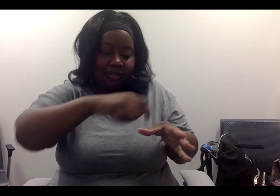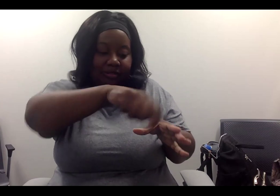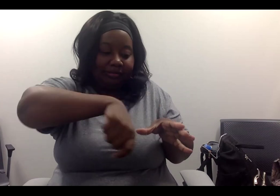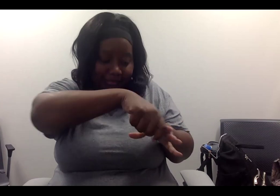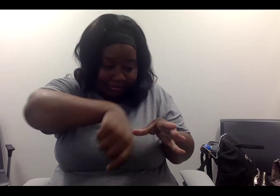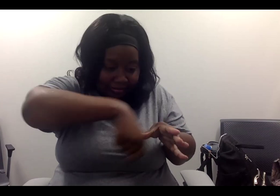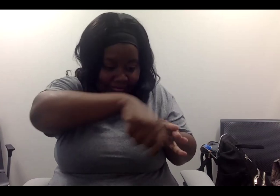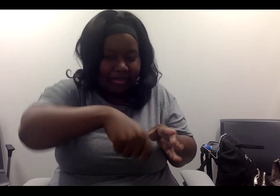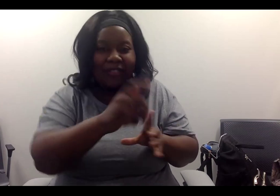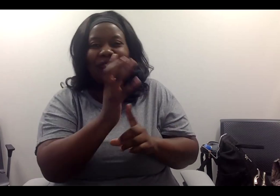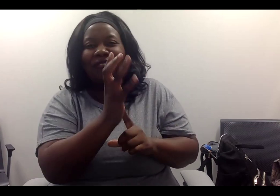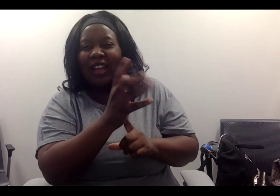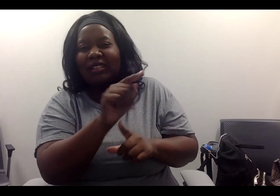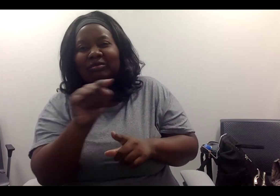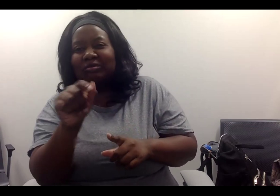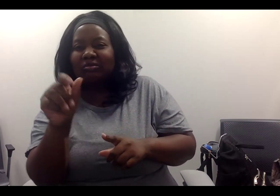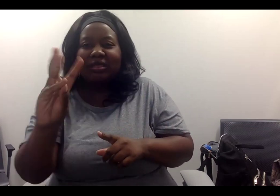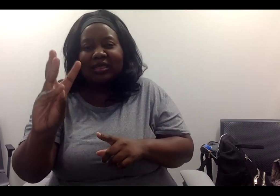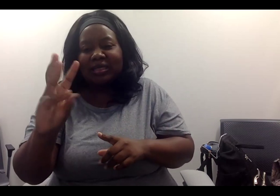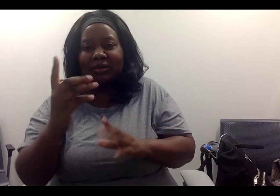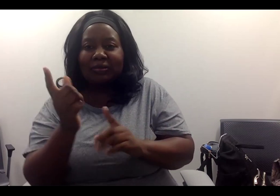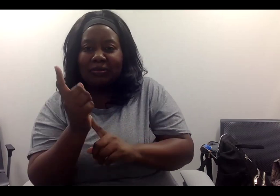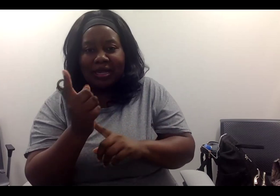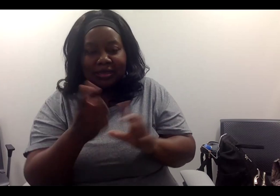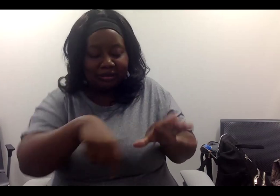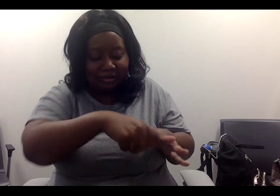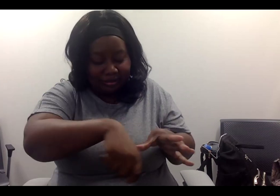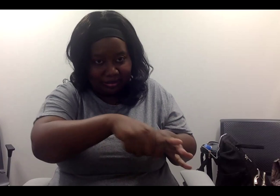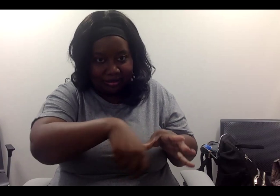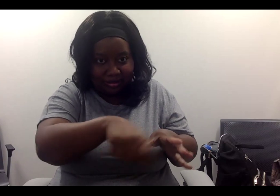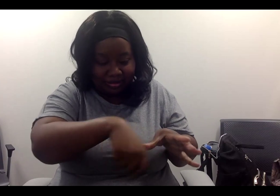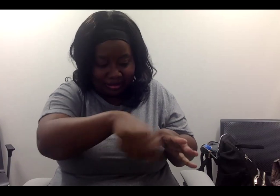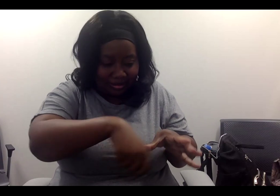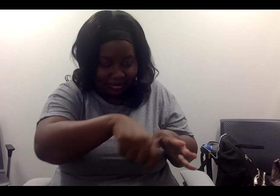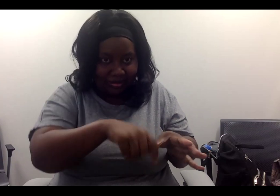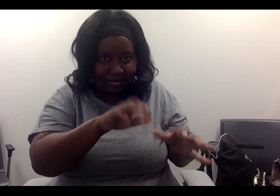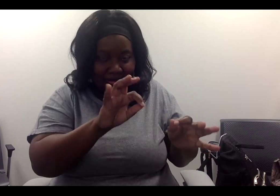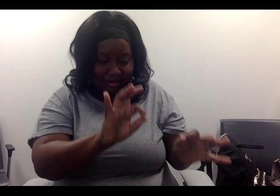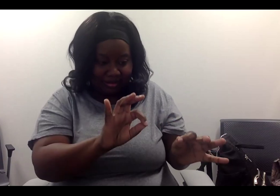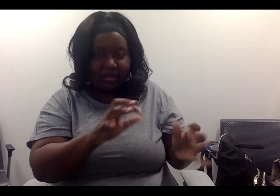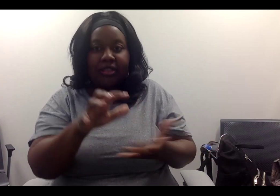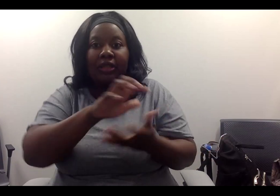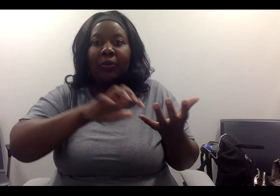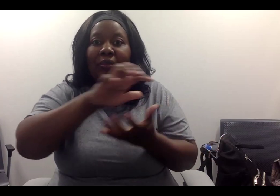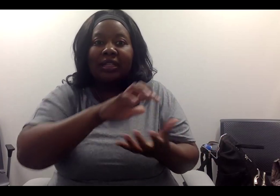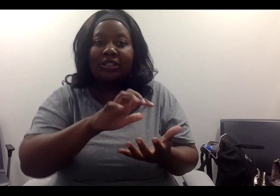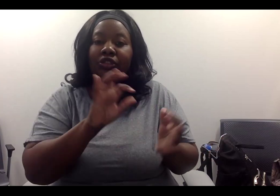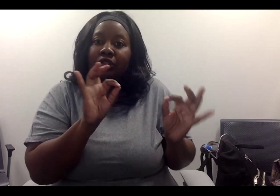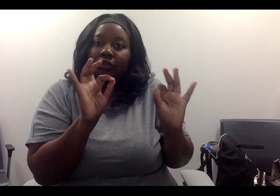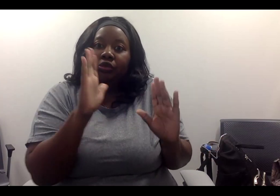another 5 minutes or so. At which point, besides giving it a taste for seasoning, our chicken pot pie mixture is pretty much ready to